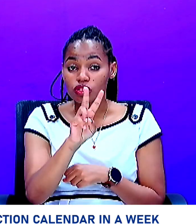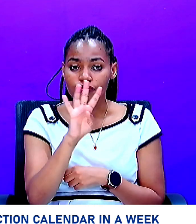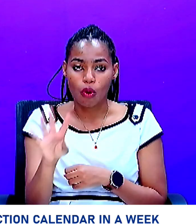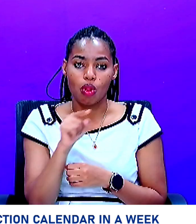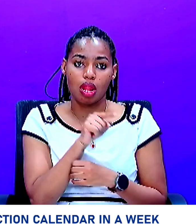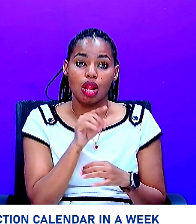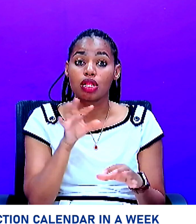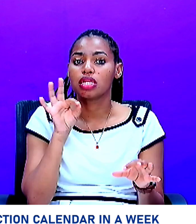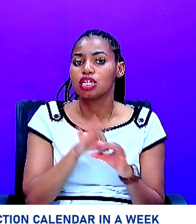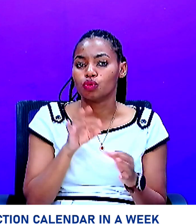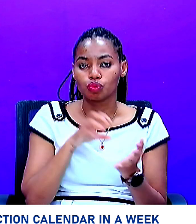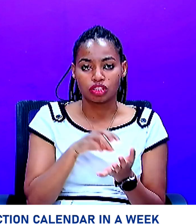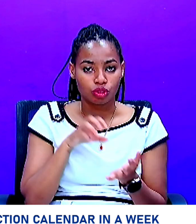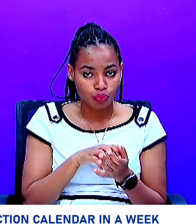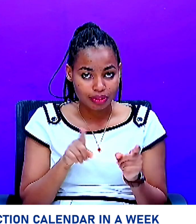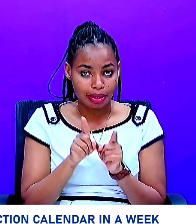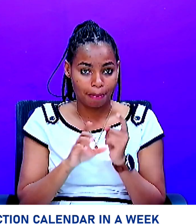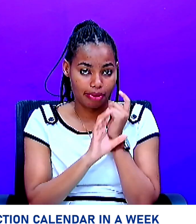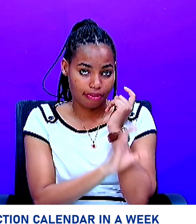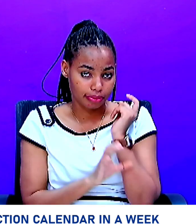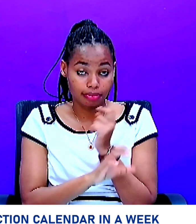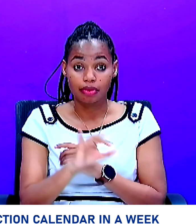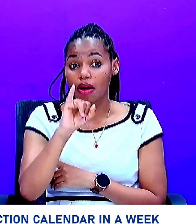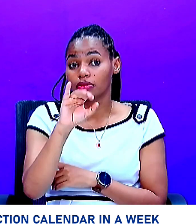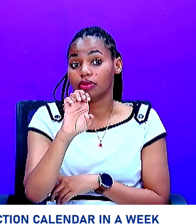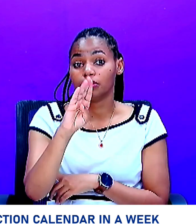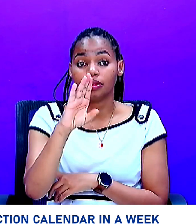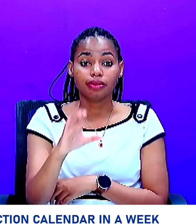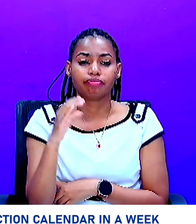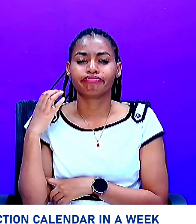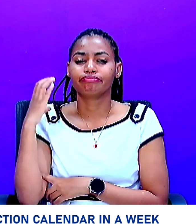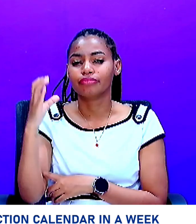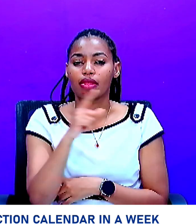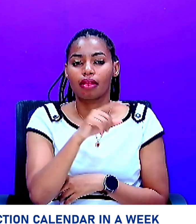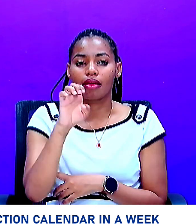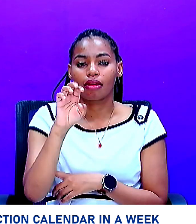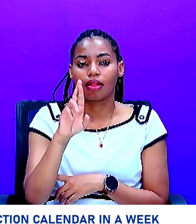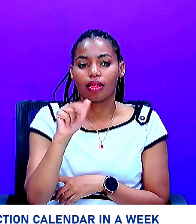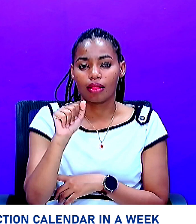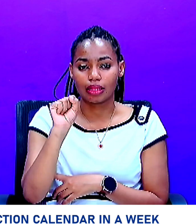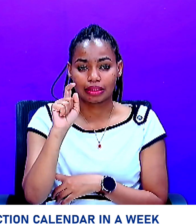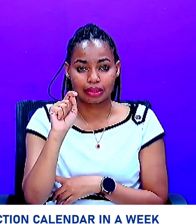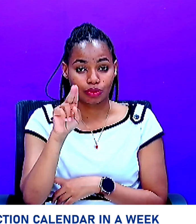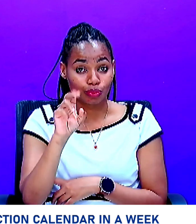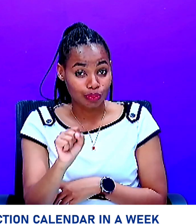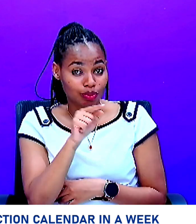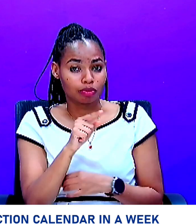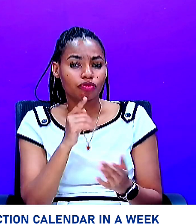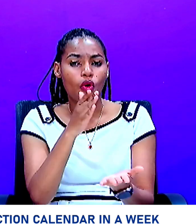by-election next week to fill the 24 vacant elective positions across the country. The Iebc